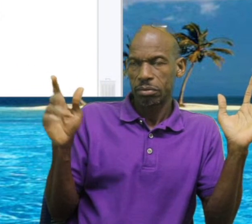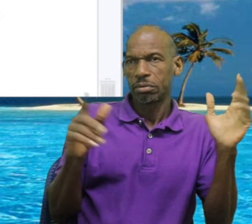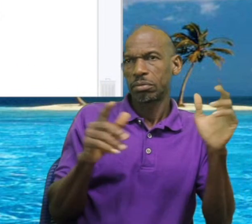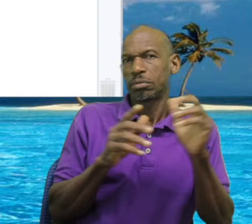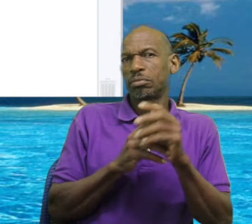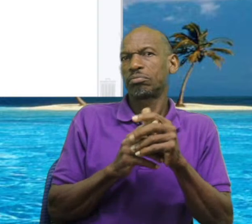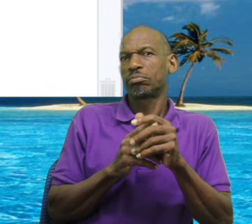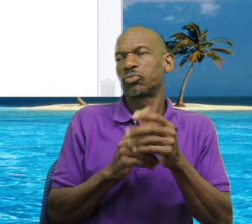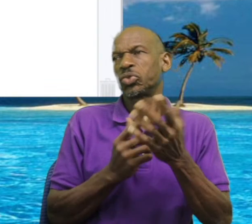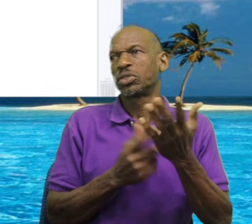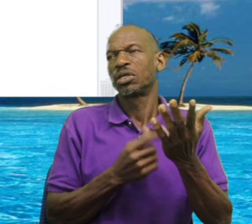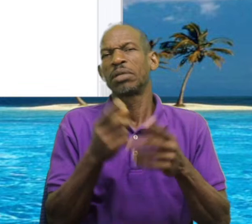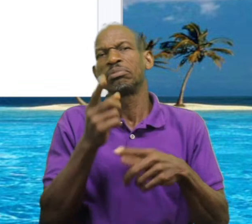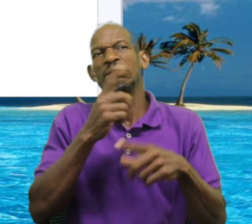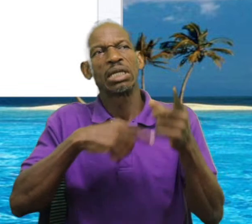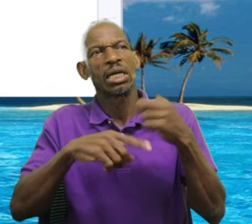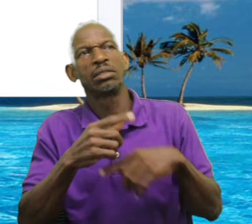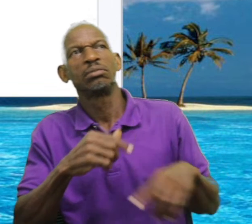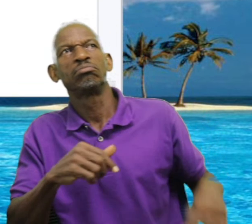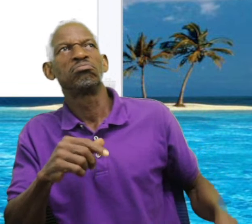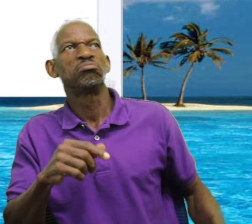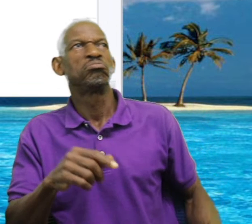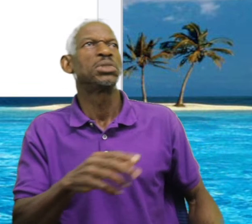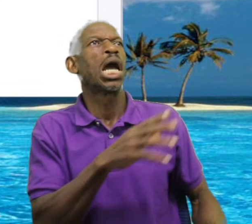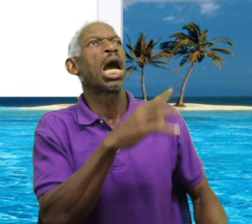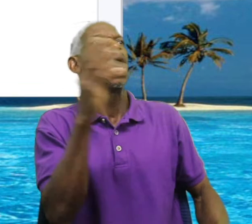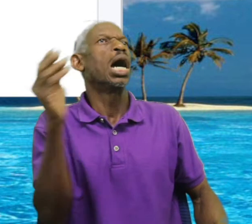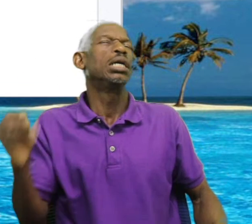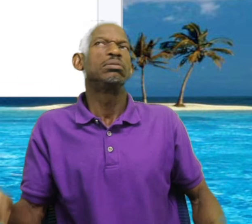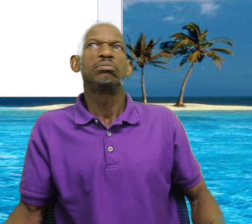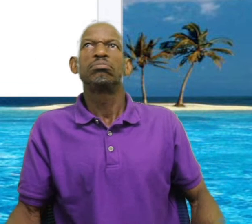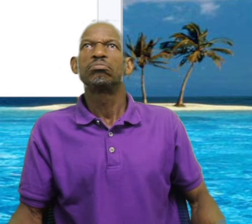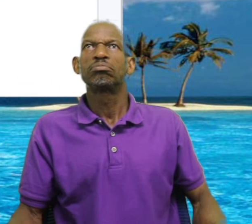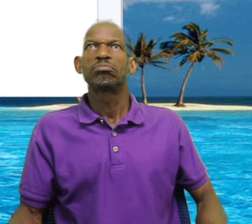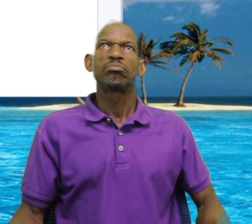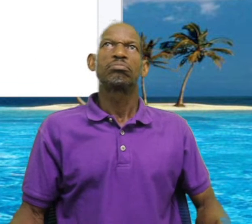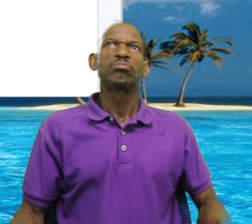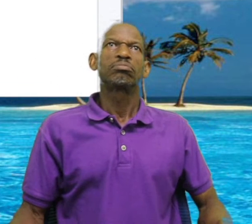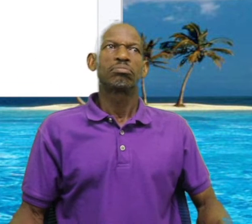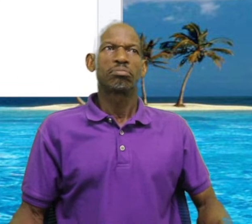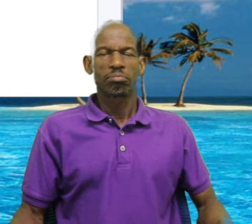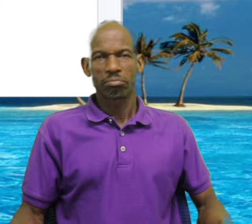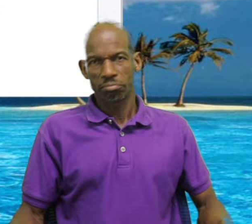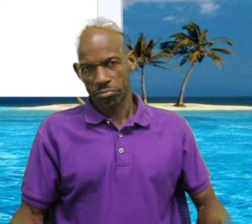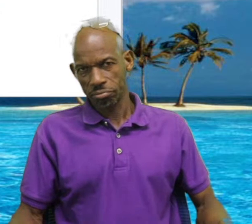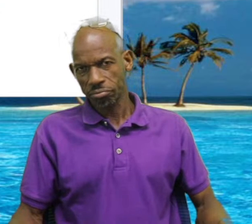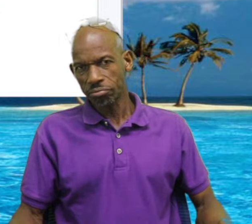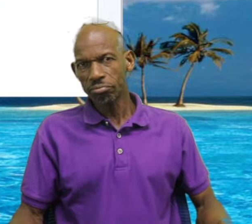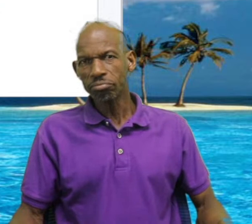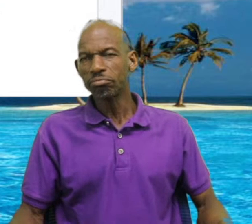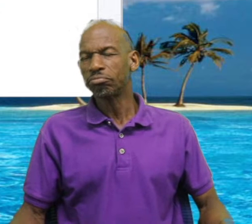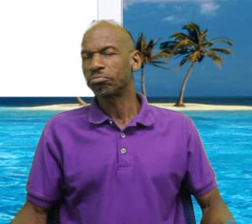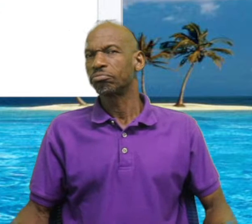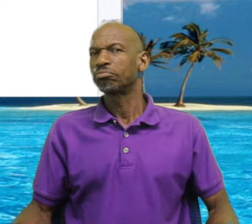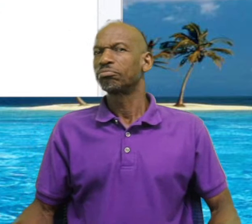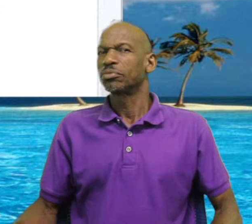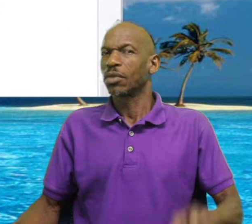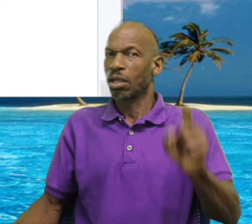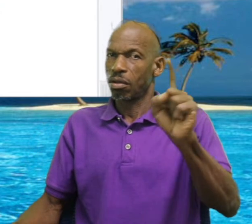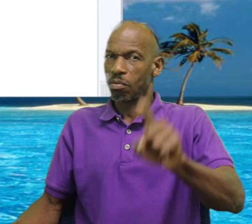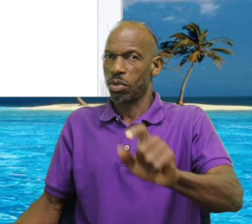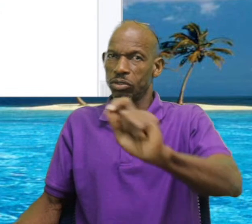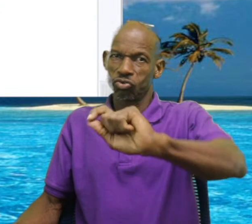don't really think about it with what you're using it, but you use it in the right way, yes. But when you're writing, it have to be